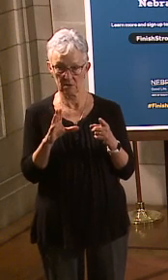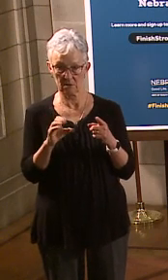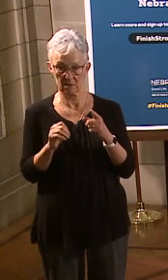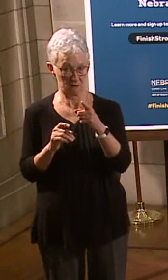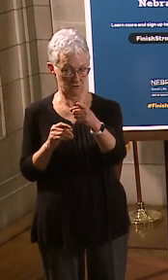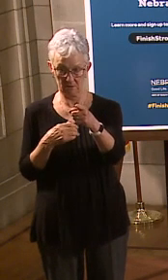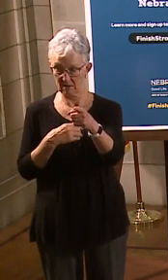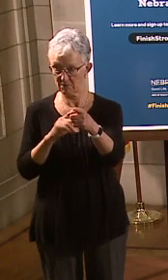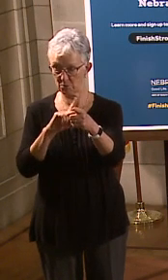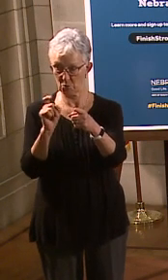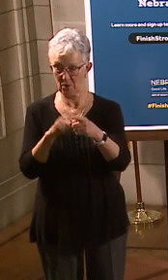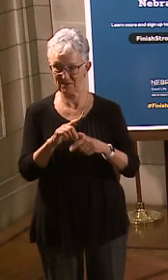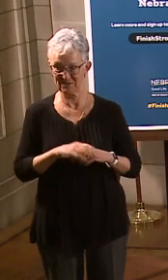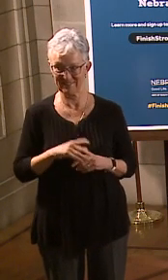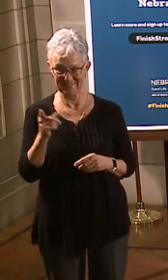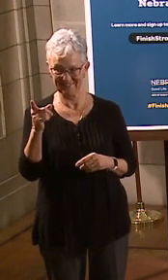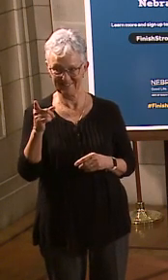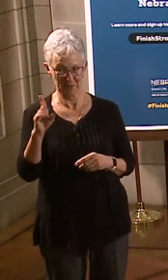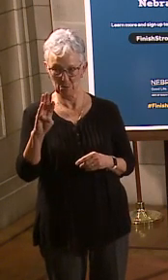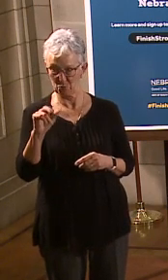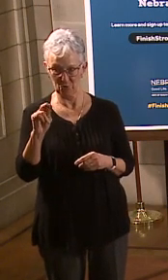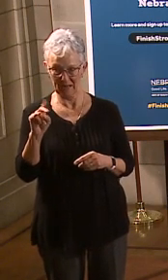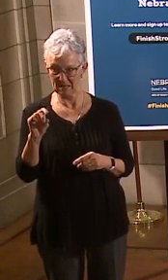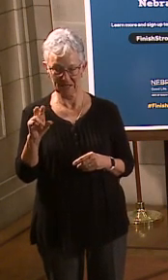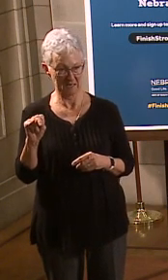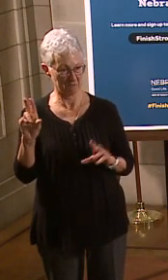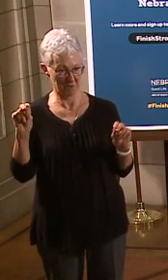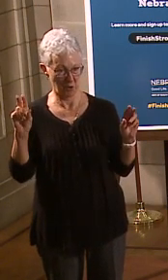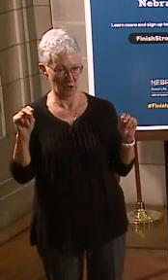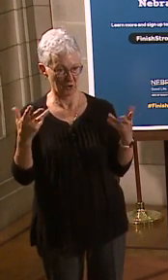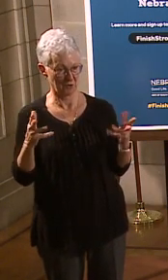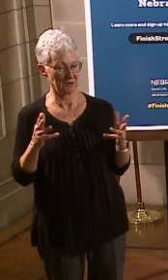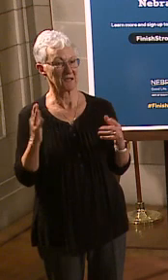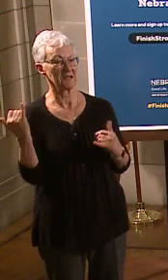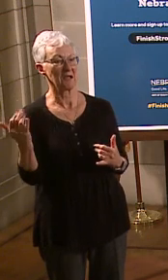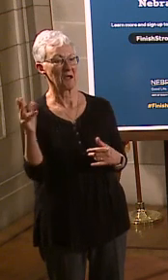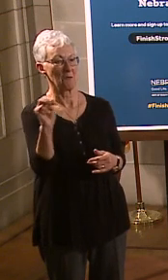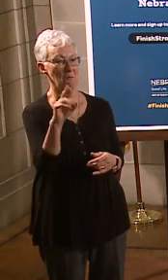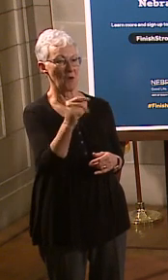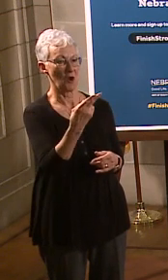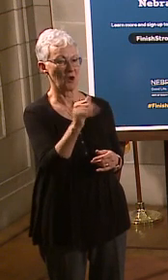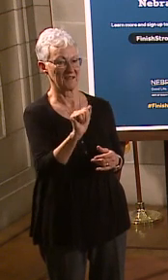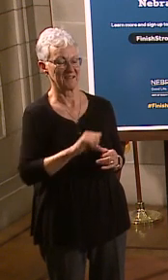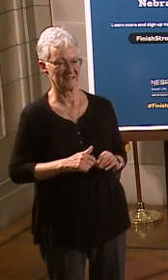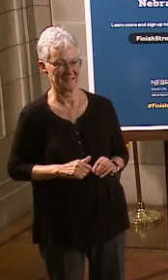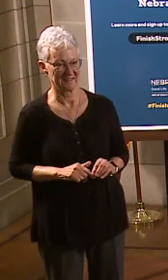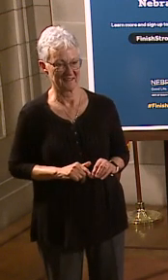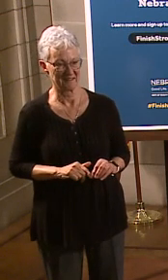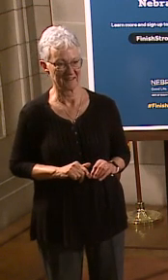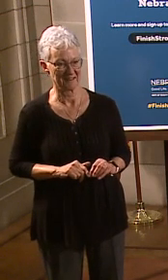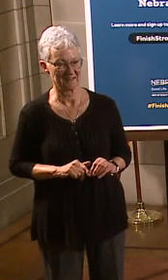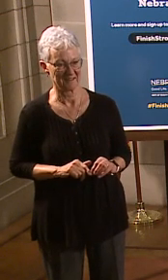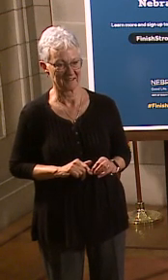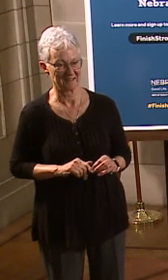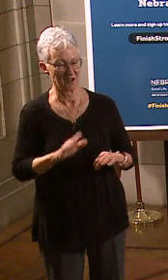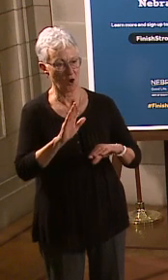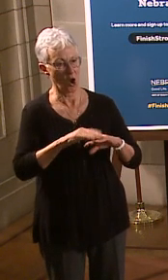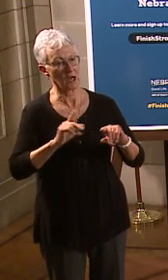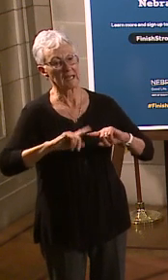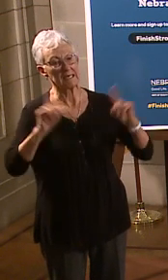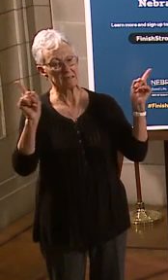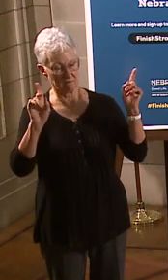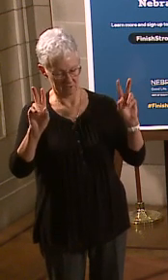I'm good. Are you good? I'm good. Martha, back to you. Okay. On a different topic,